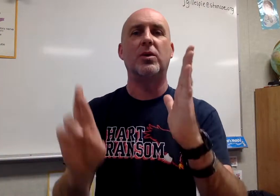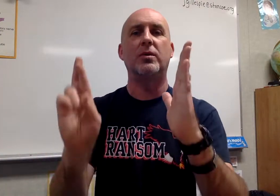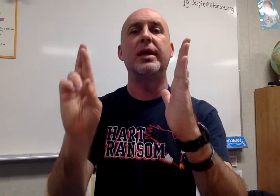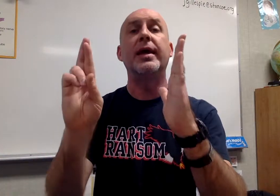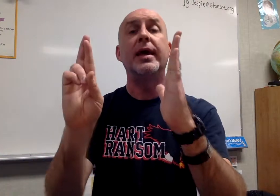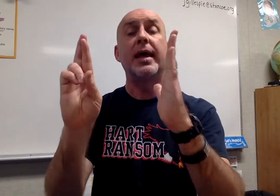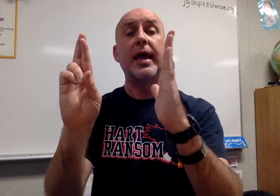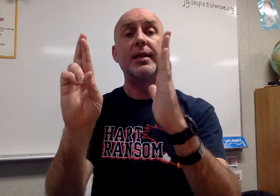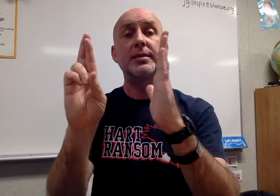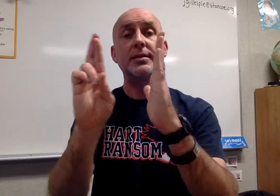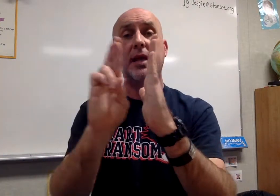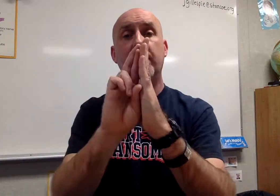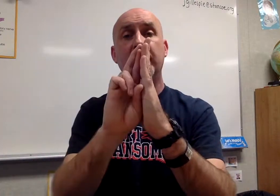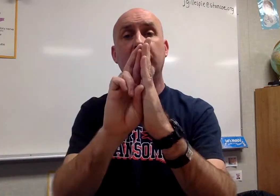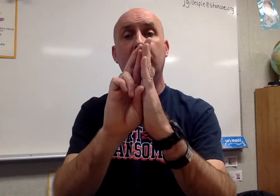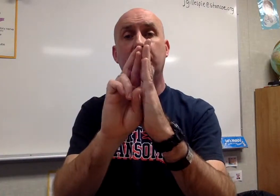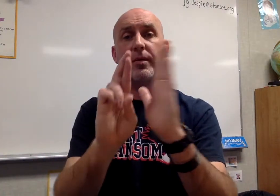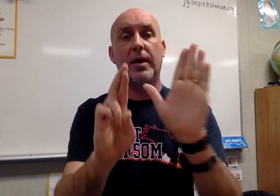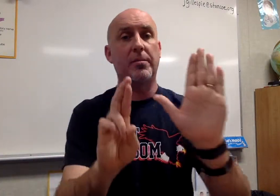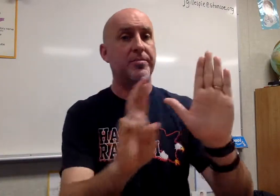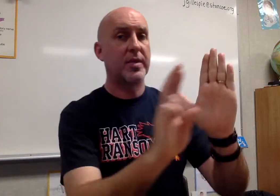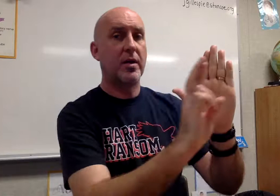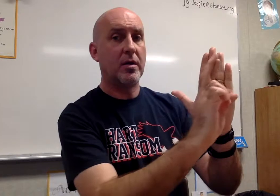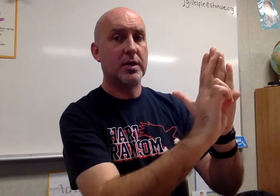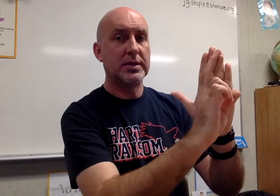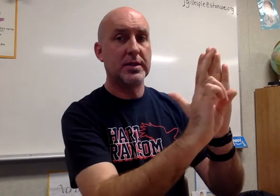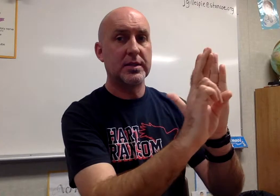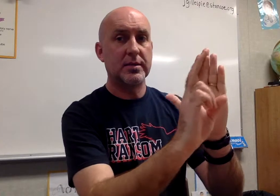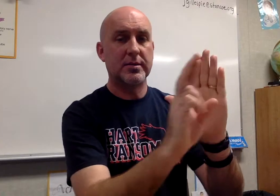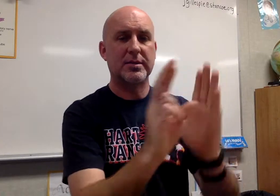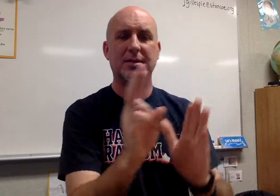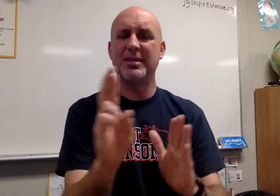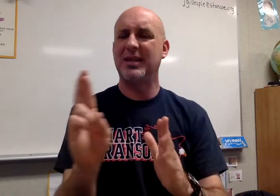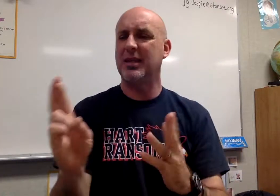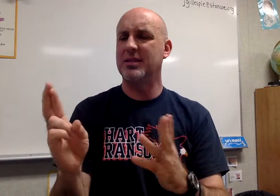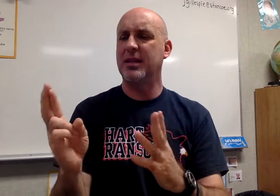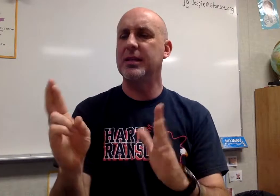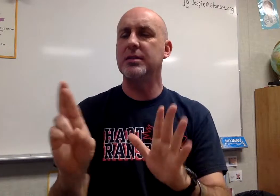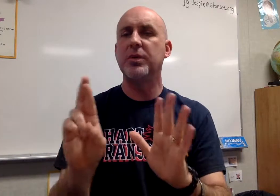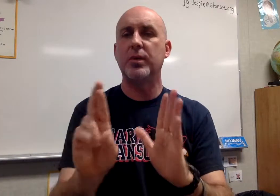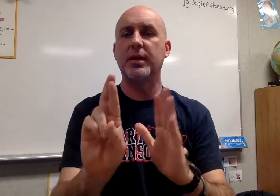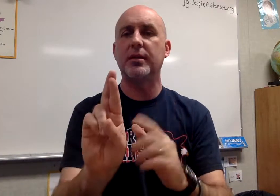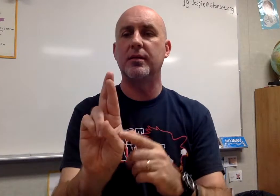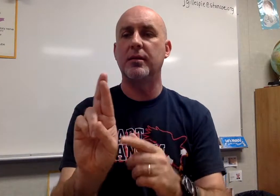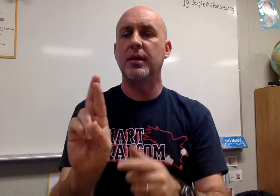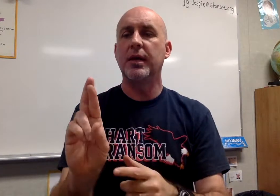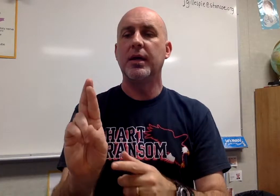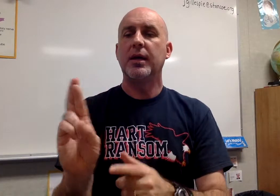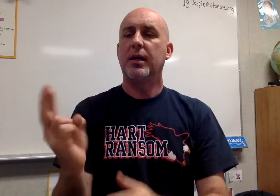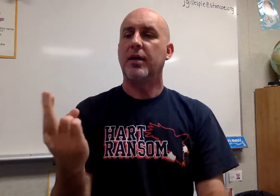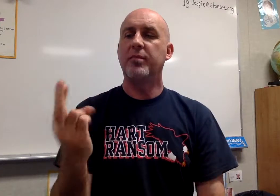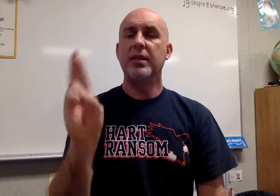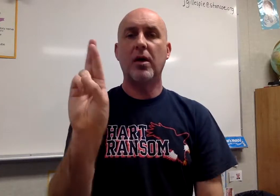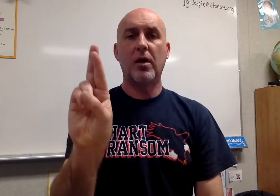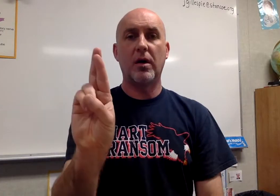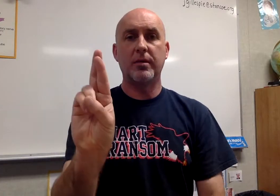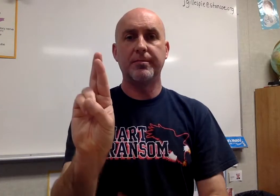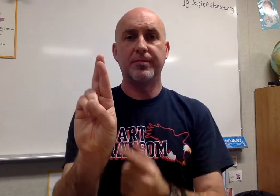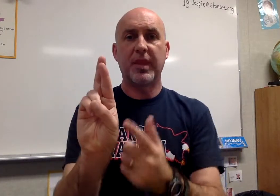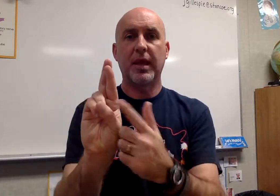told. And tap it up. It's going to see. So I need to be really clear. I've made the R, and